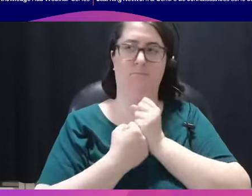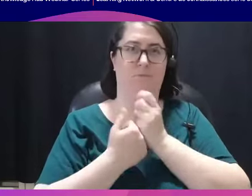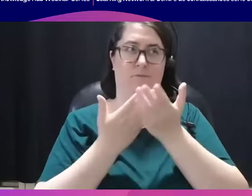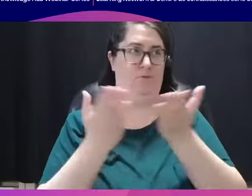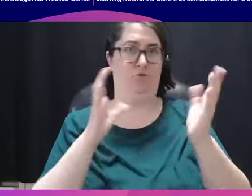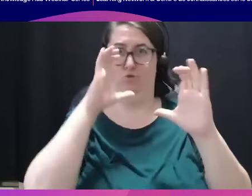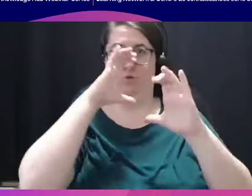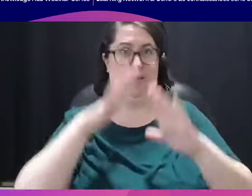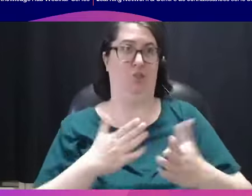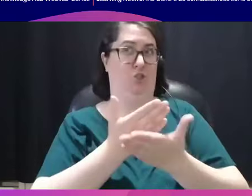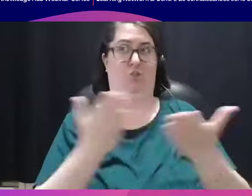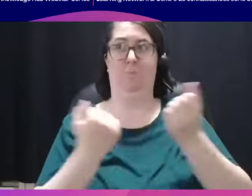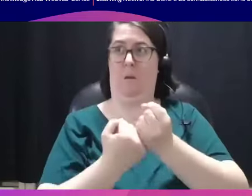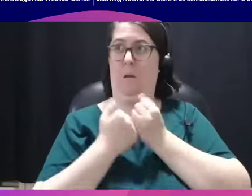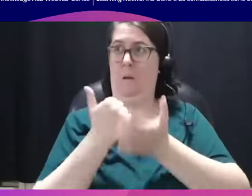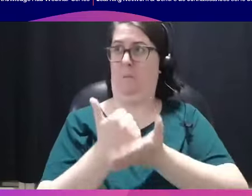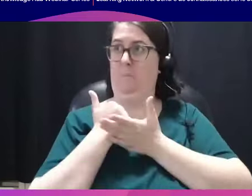the internet.